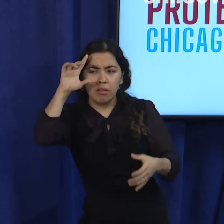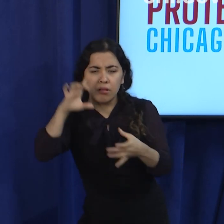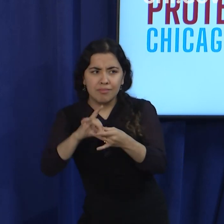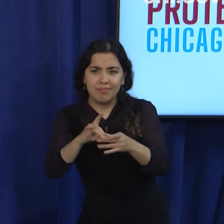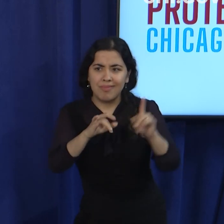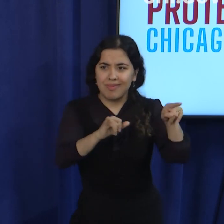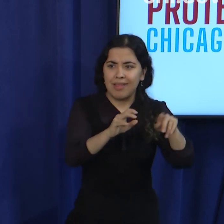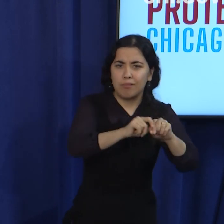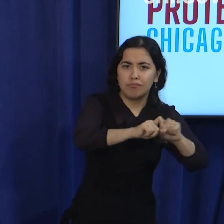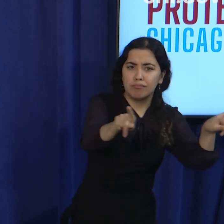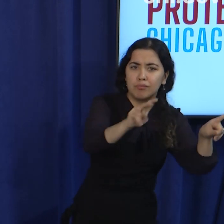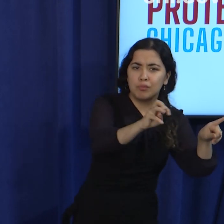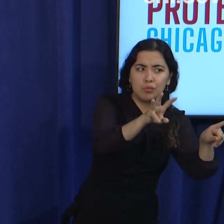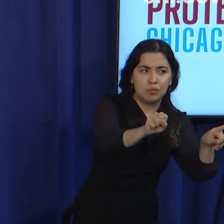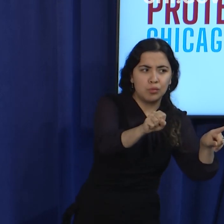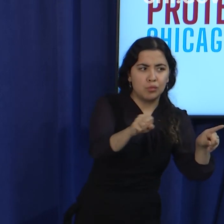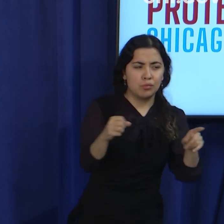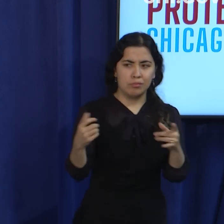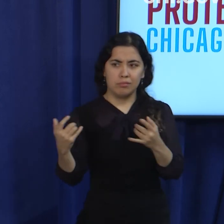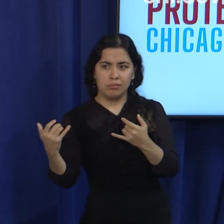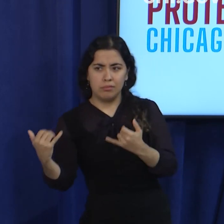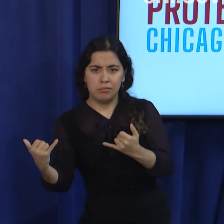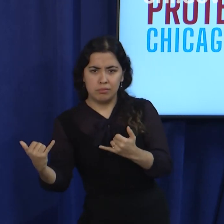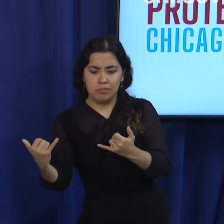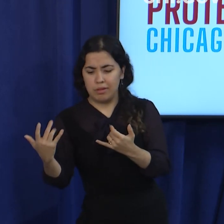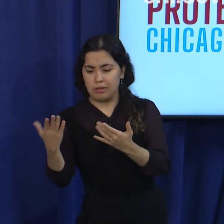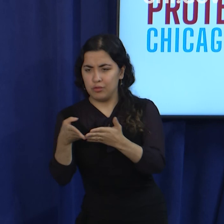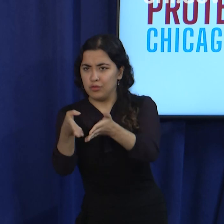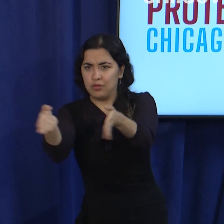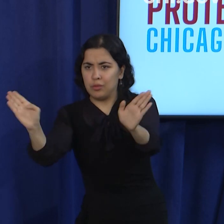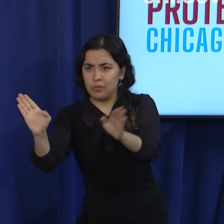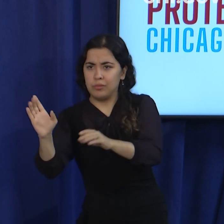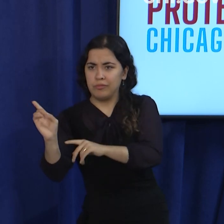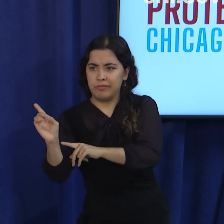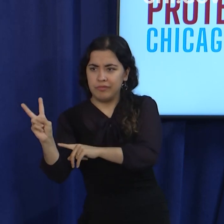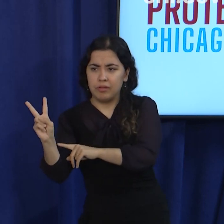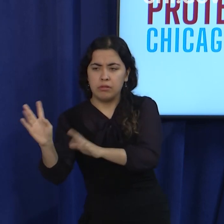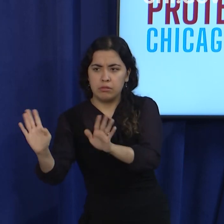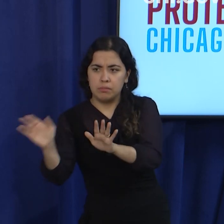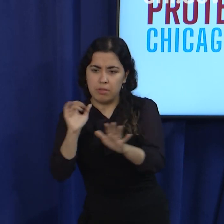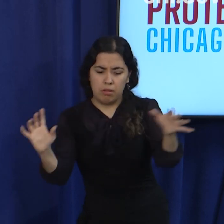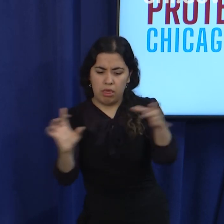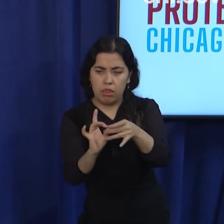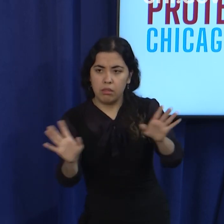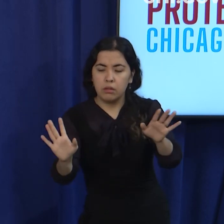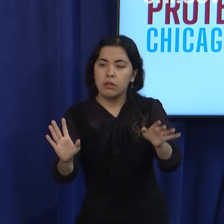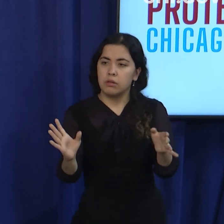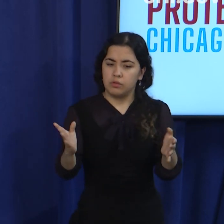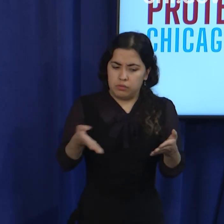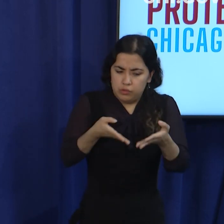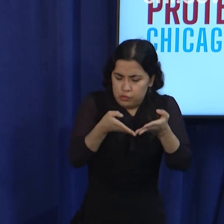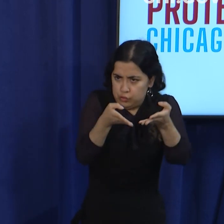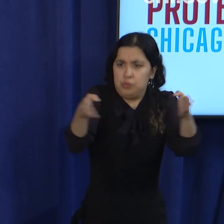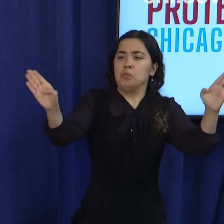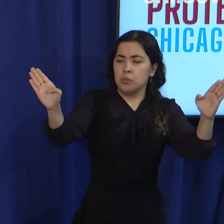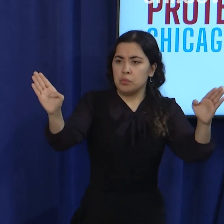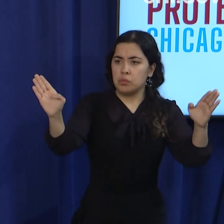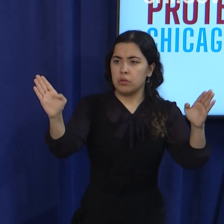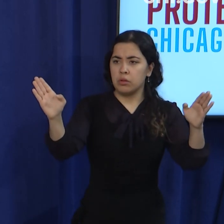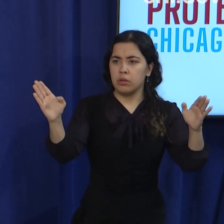we've seen over the course of this year, unfortunately, is a huge surge in calls for help to domestic